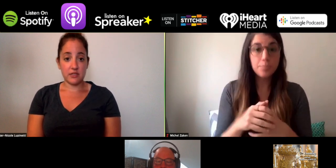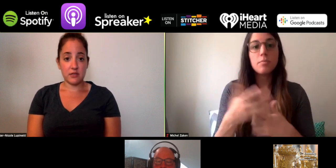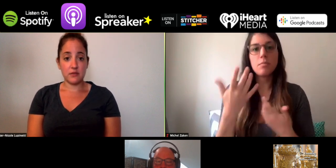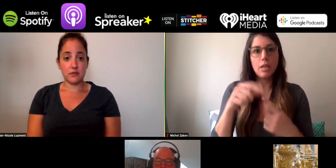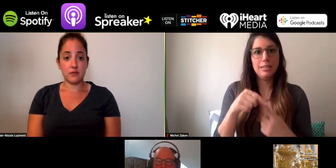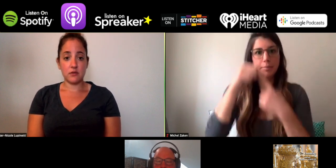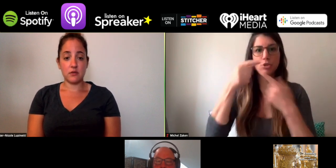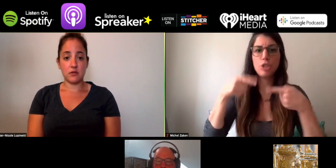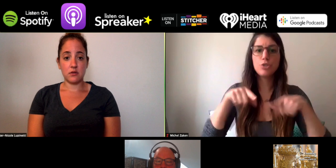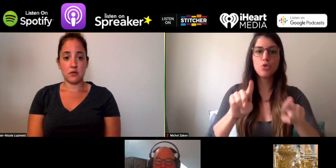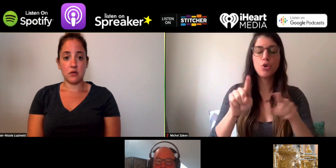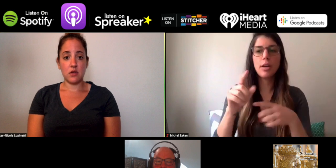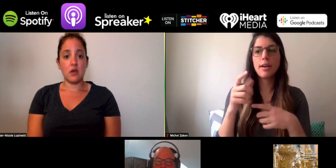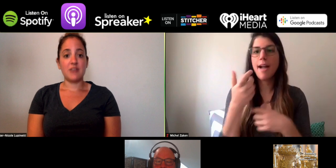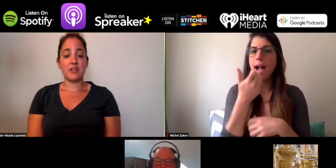news,